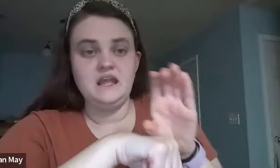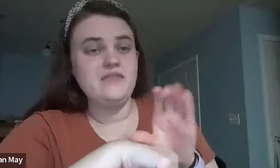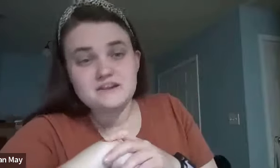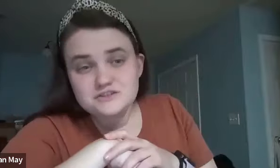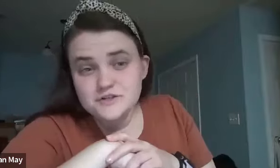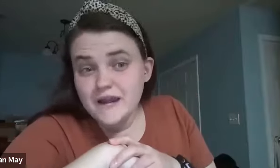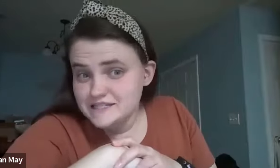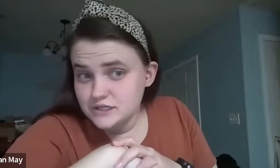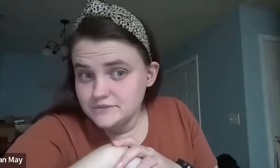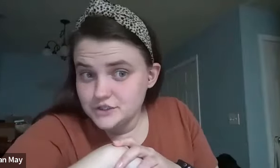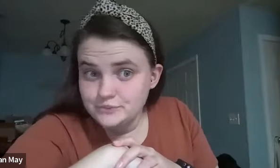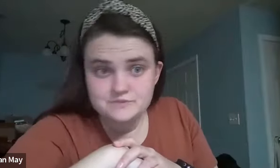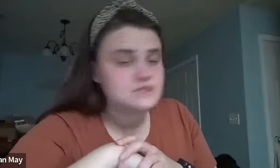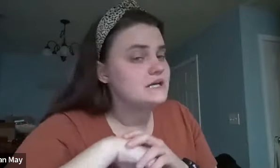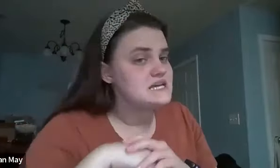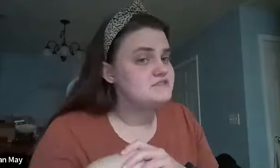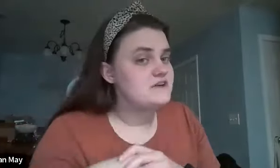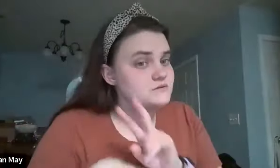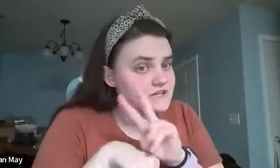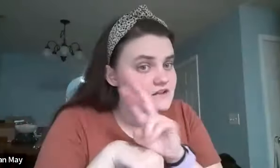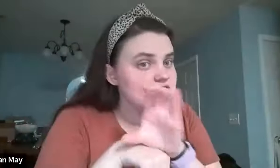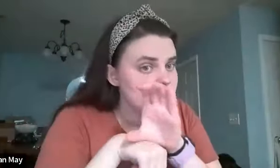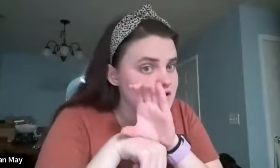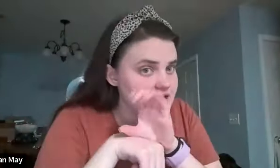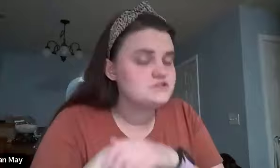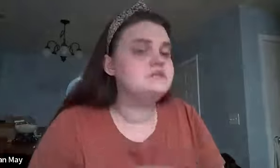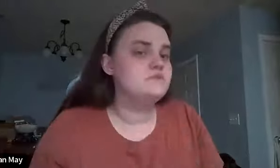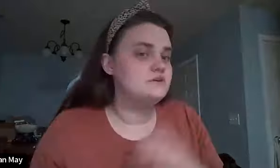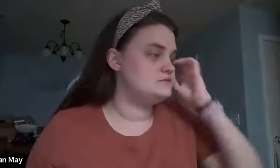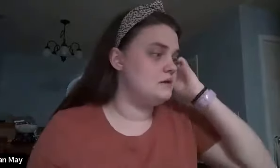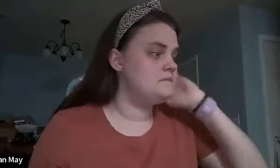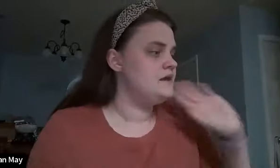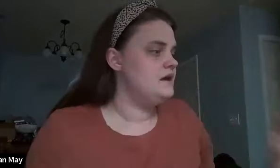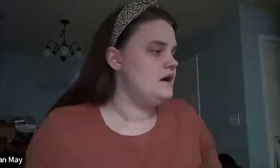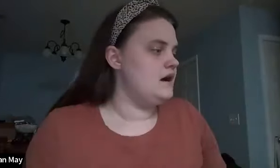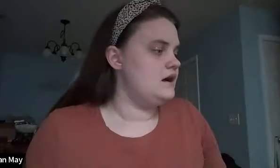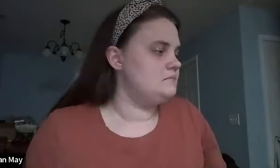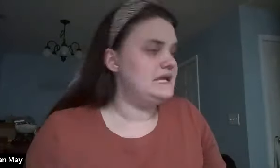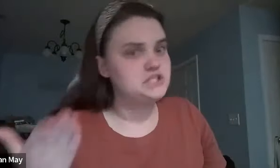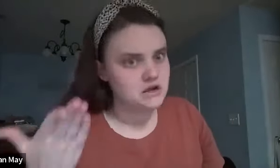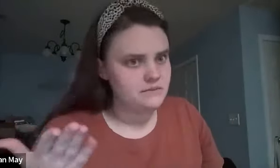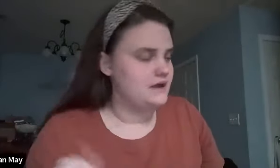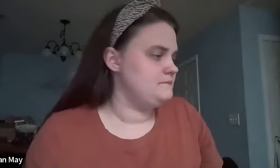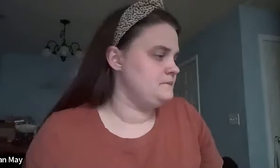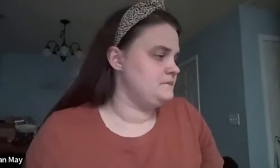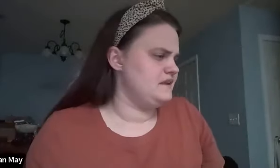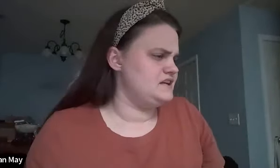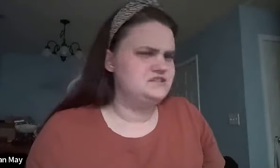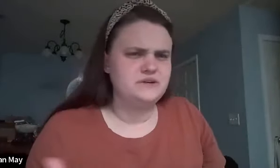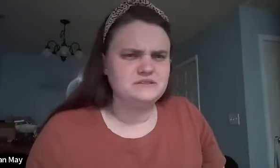And that also goes for ice cream too. So any types of ice cream, vanilla, chocolate ice cream, those as well. And chocolate pie. We don't